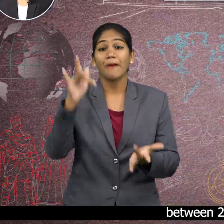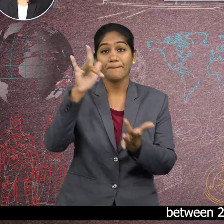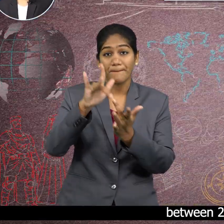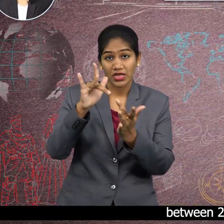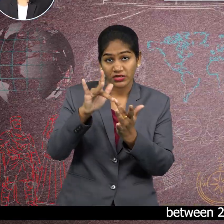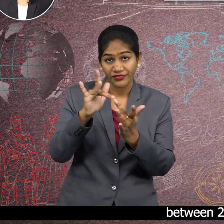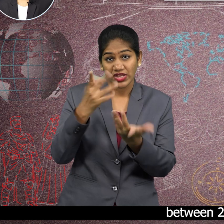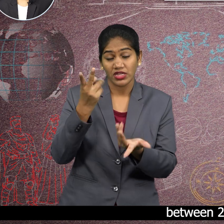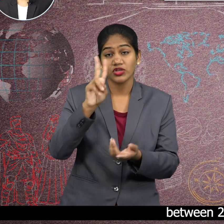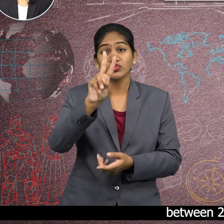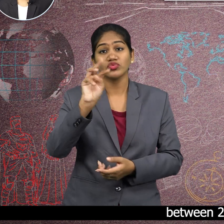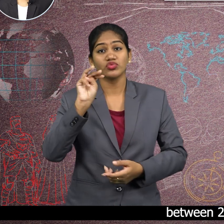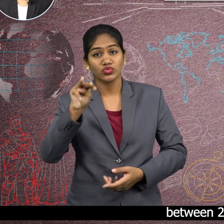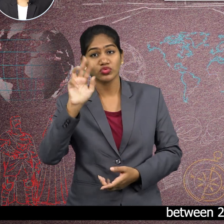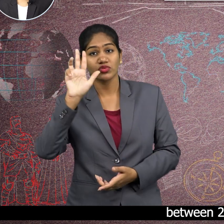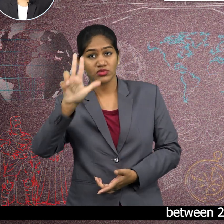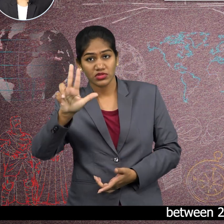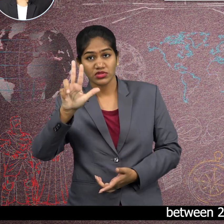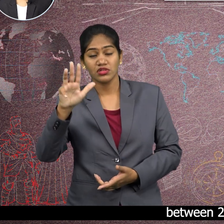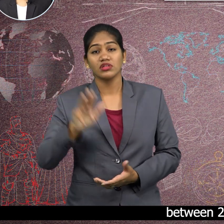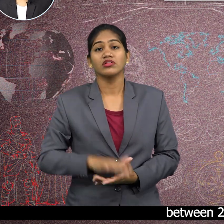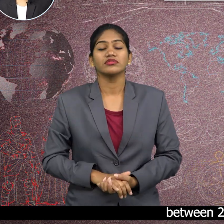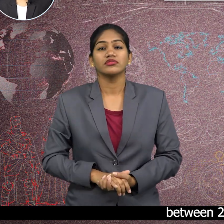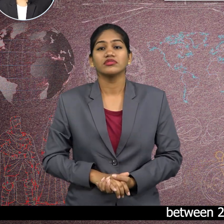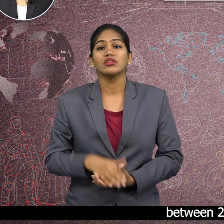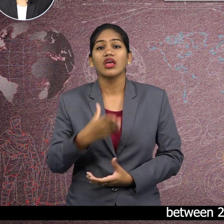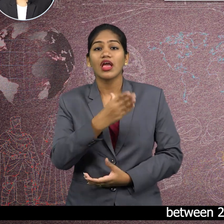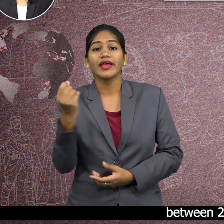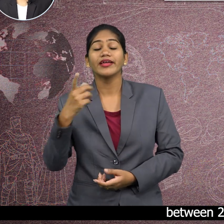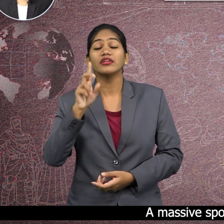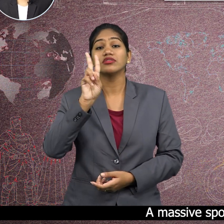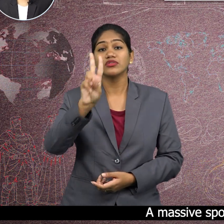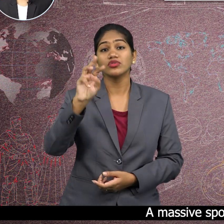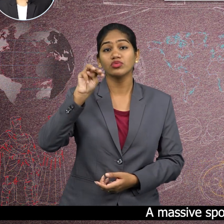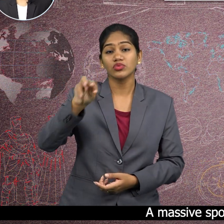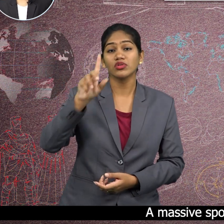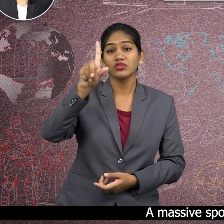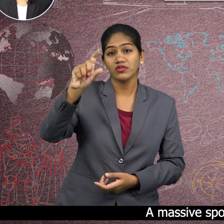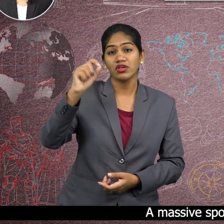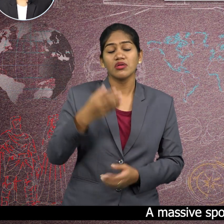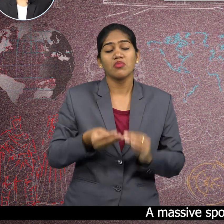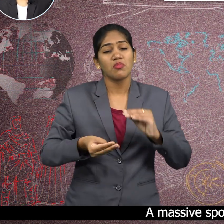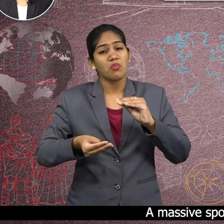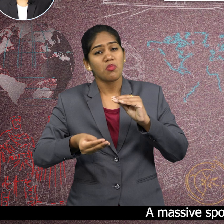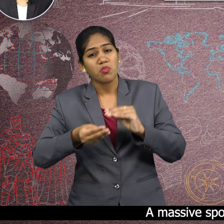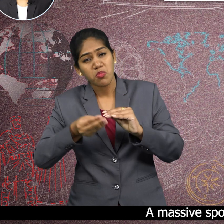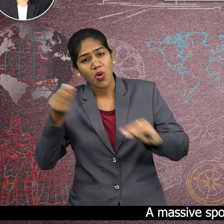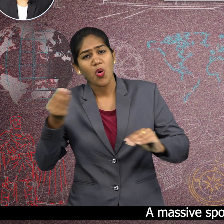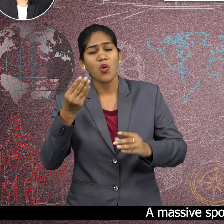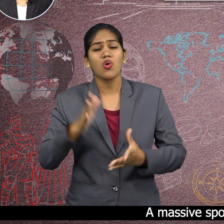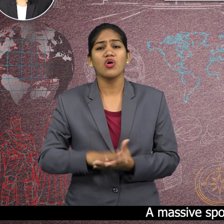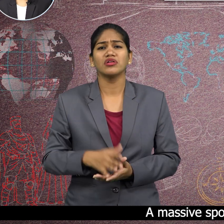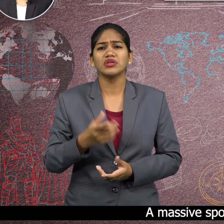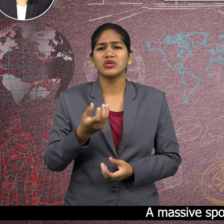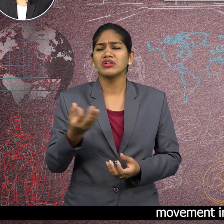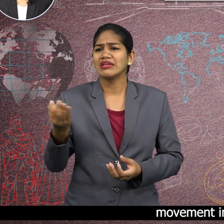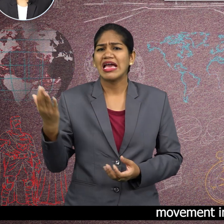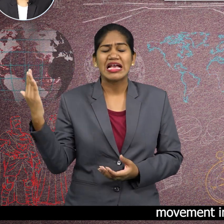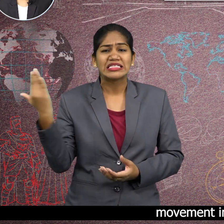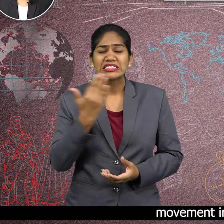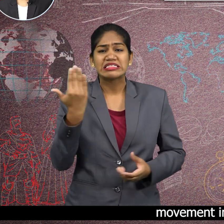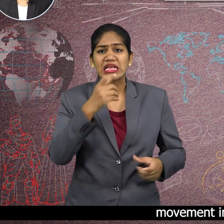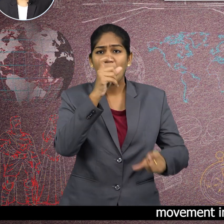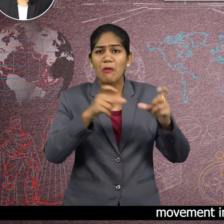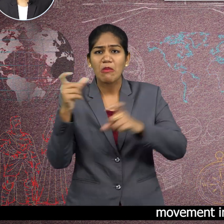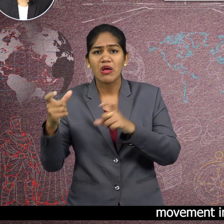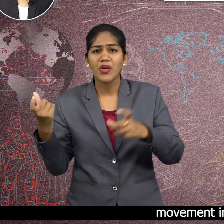Between 2009 and 2010, a massive spontaneous people's